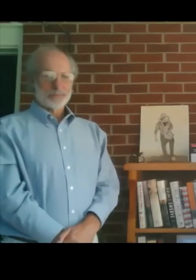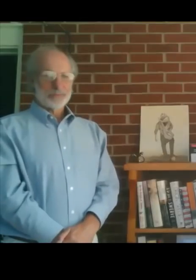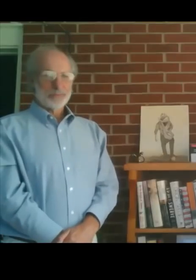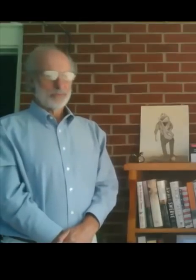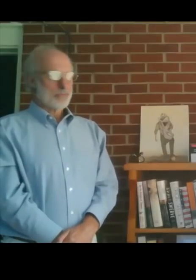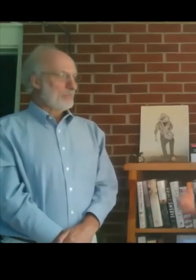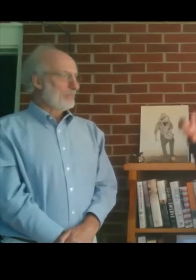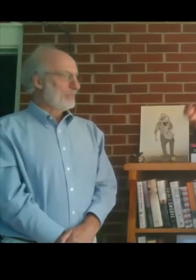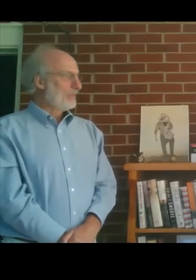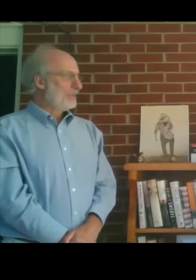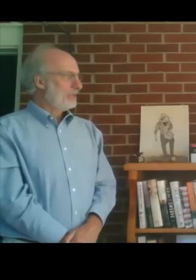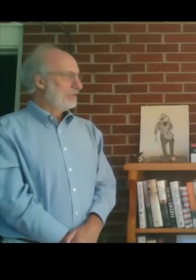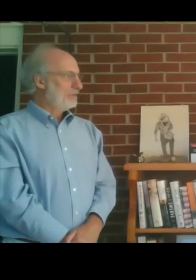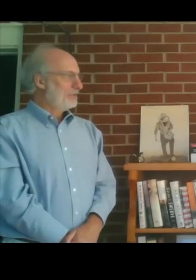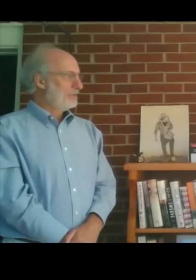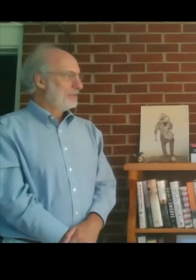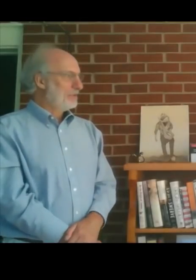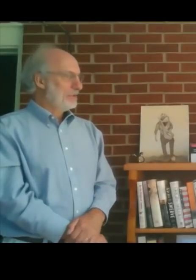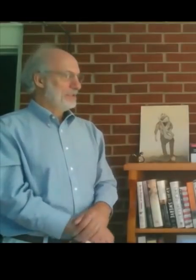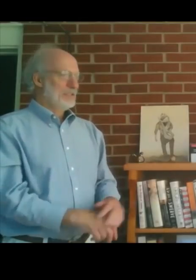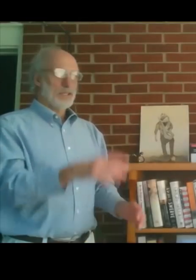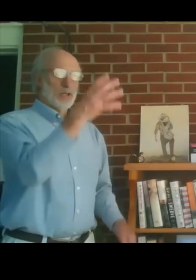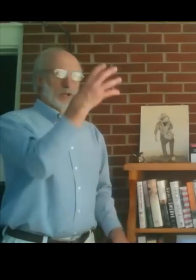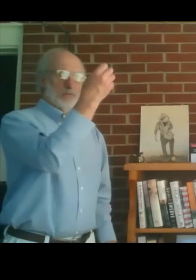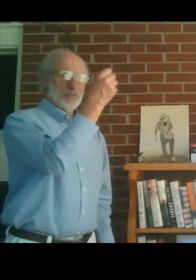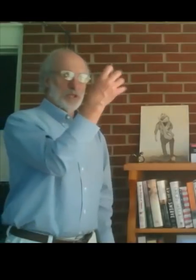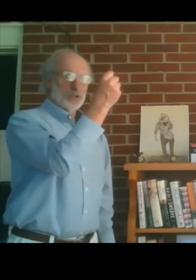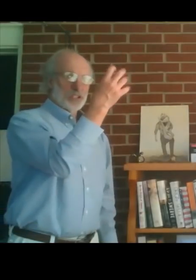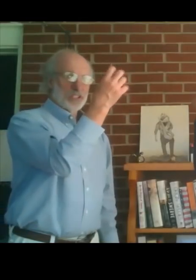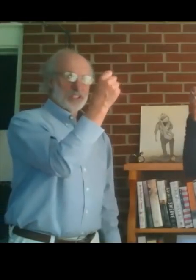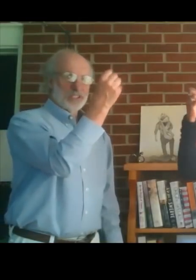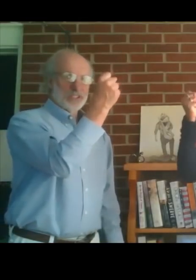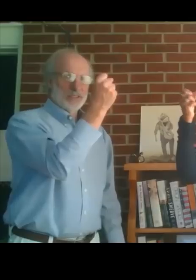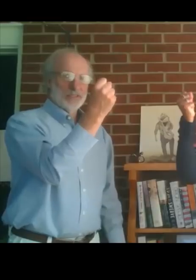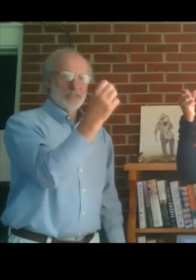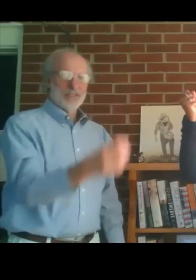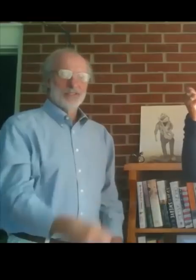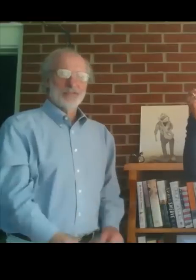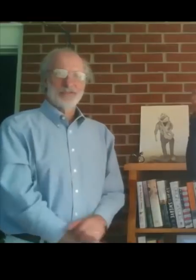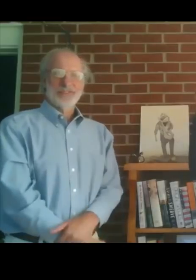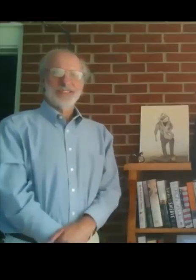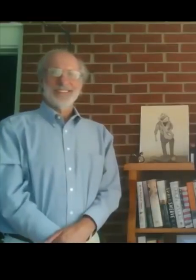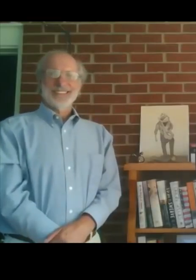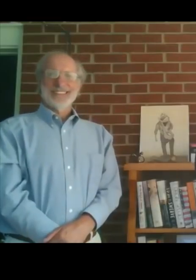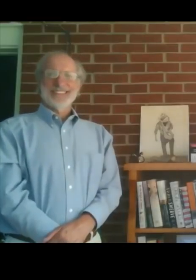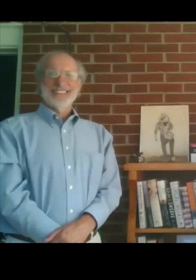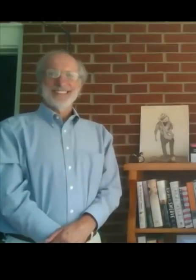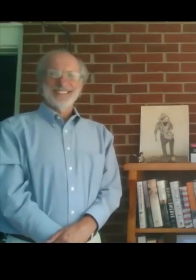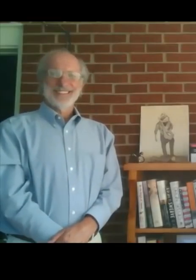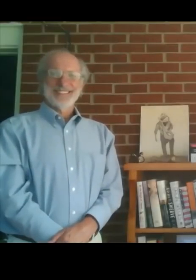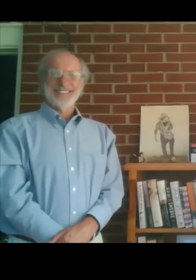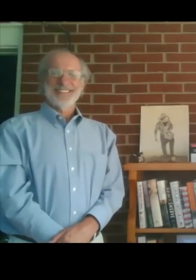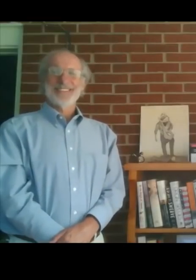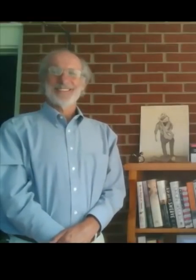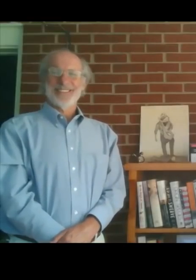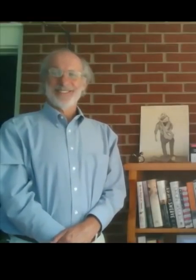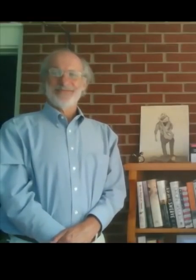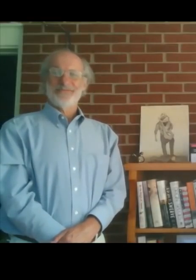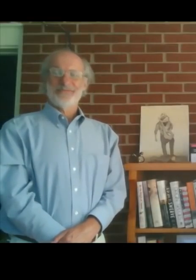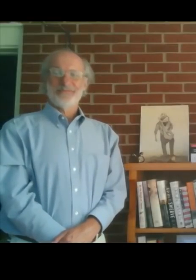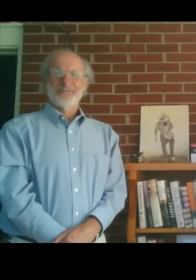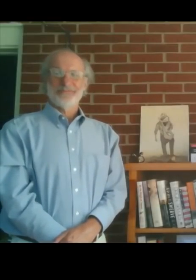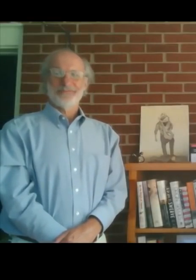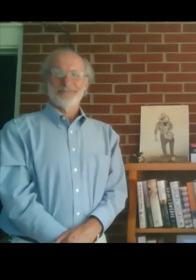Next we have milk. Milk. Milk. Like your milk on a cow. Milk. Your